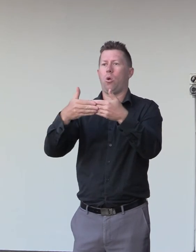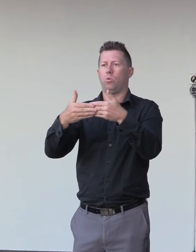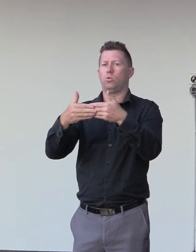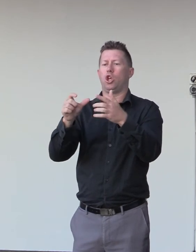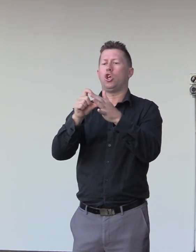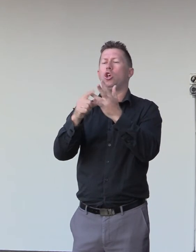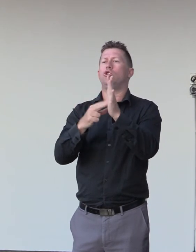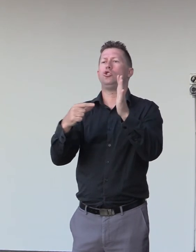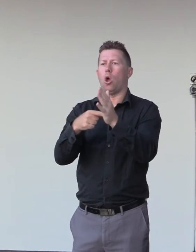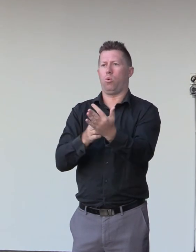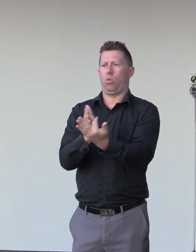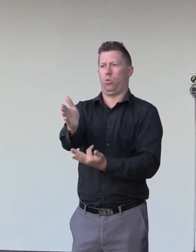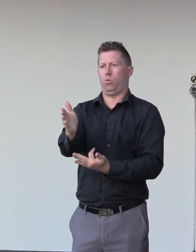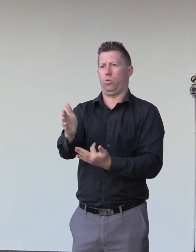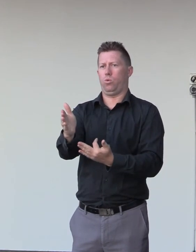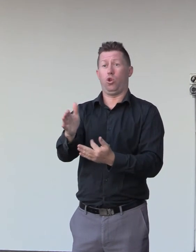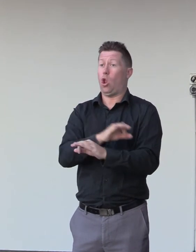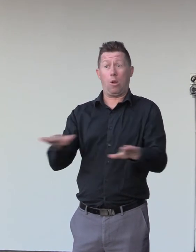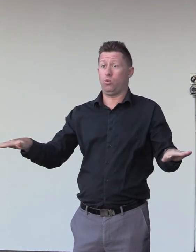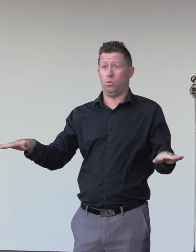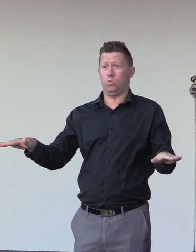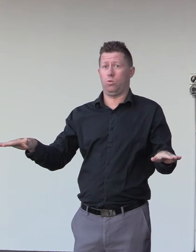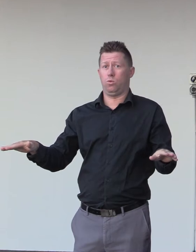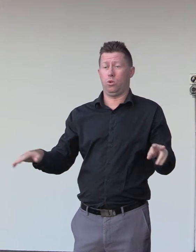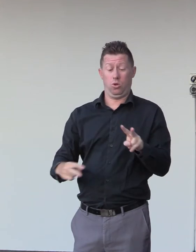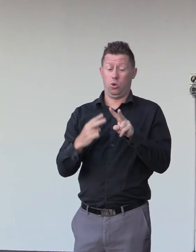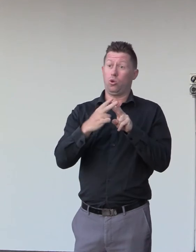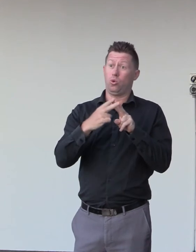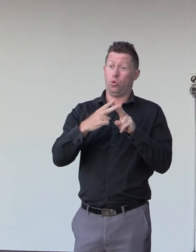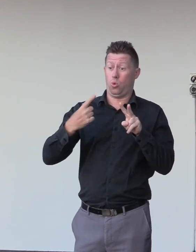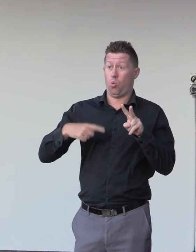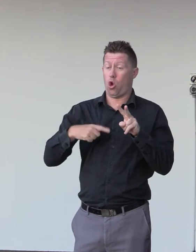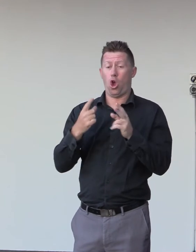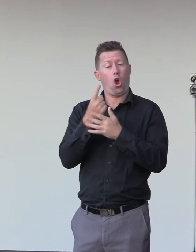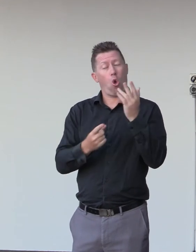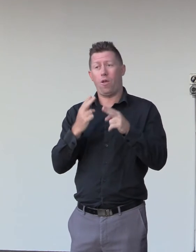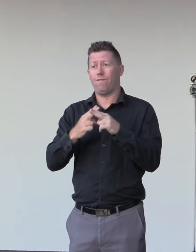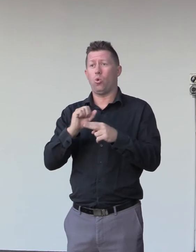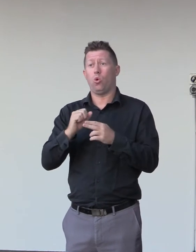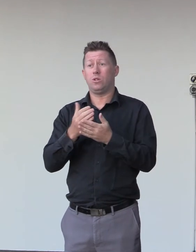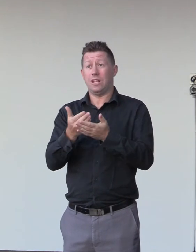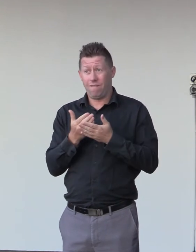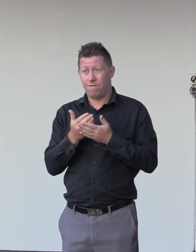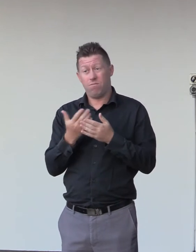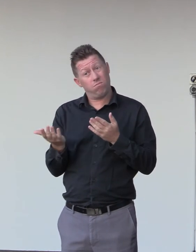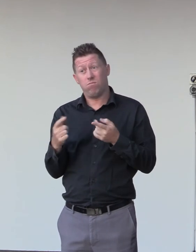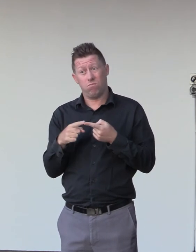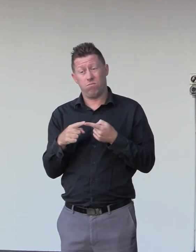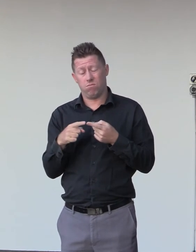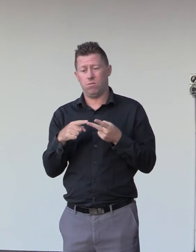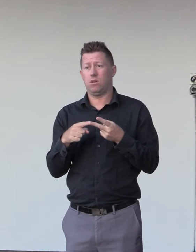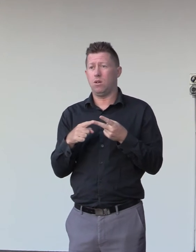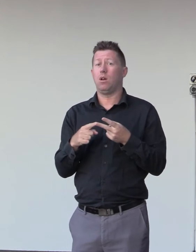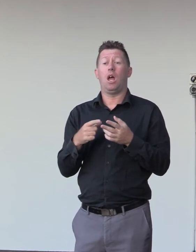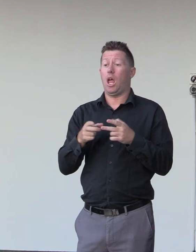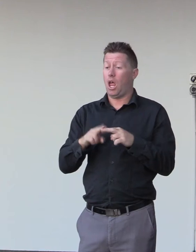not permitted to travel through that area. The two main reasons are your own safety, but the other reason is that if further damage